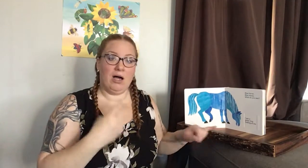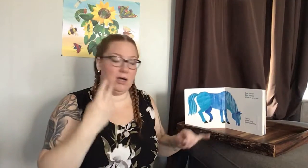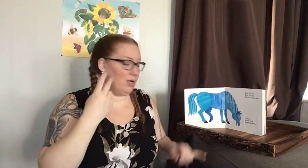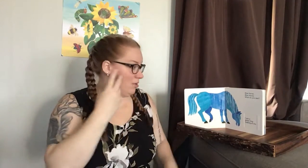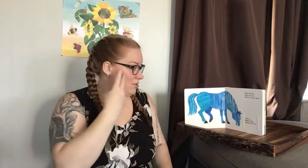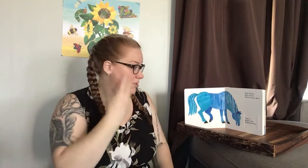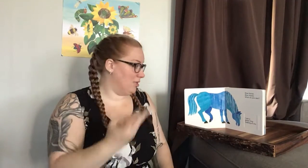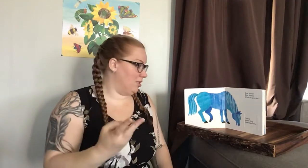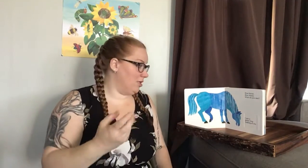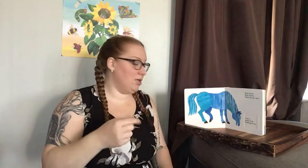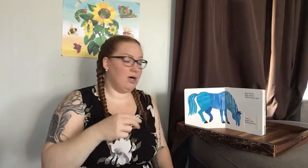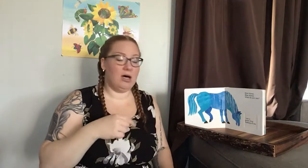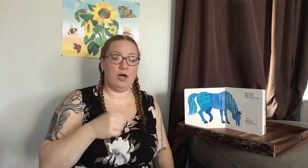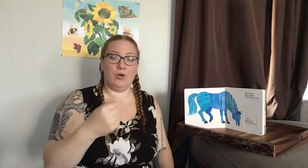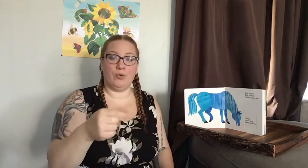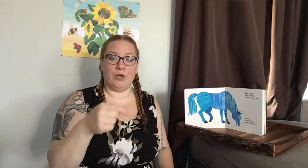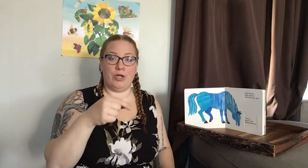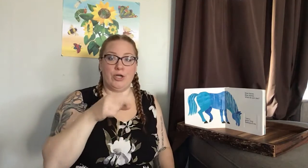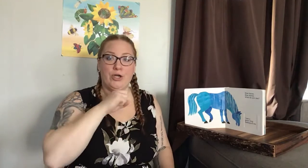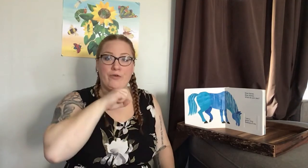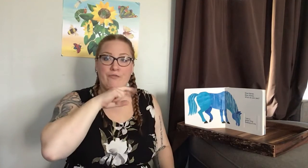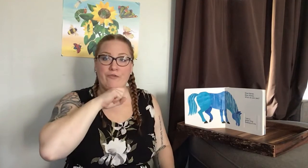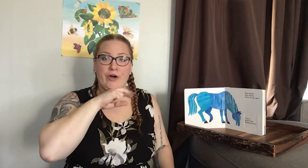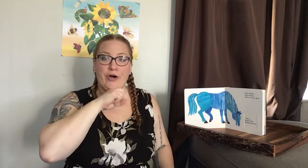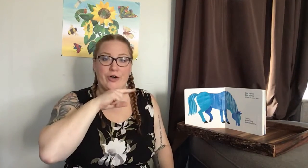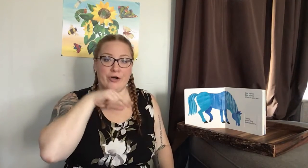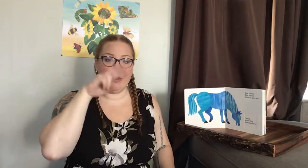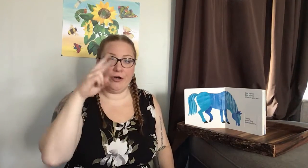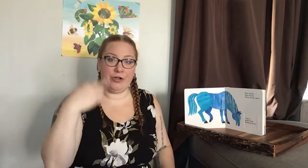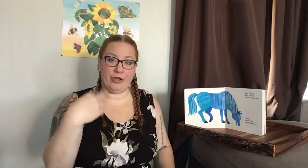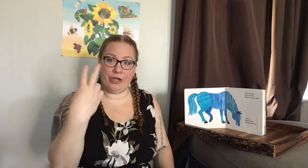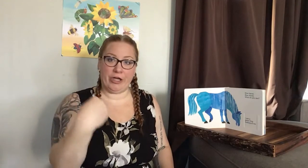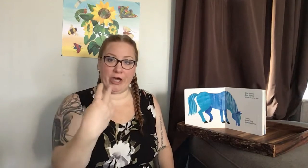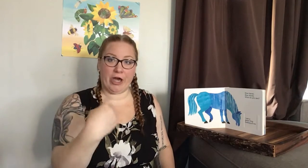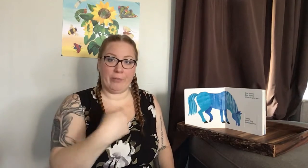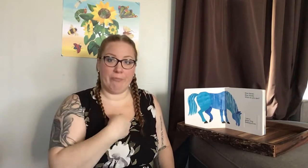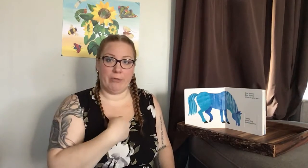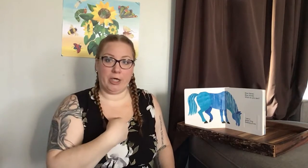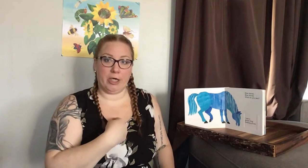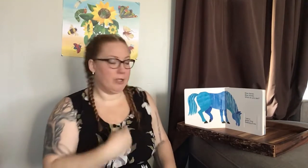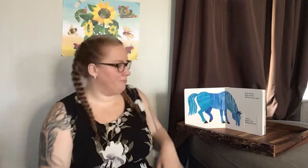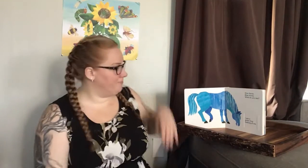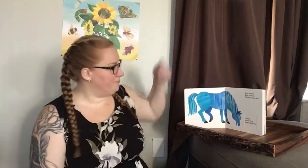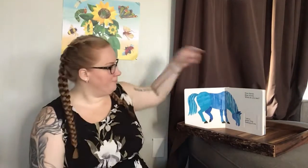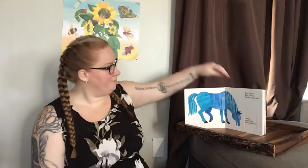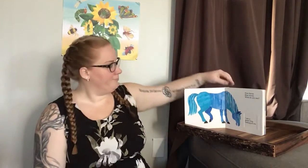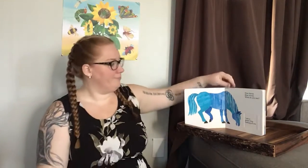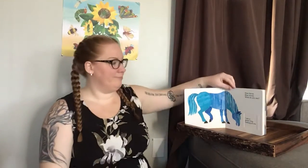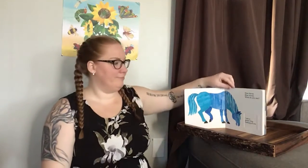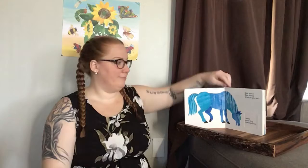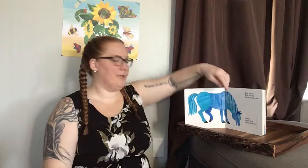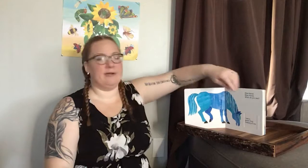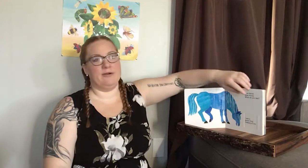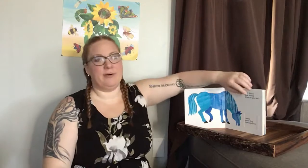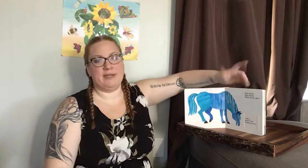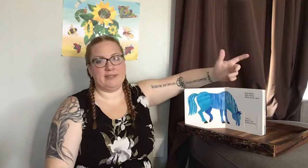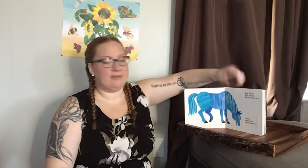I see a green frog looking at me. I don't know why he sounds like